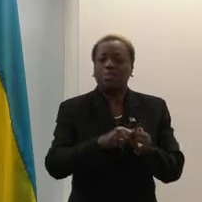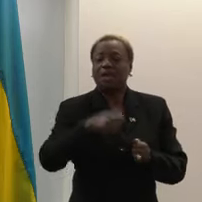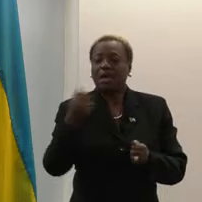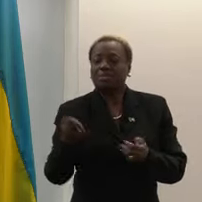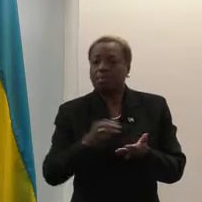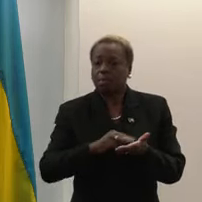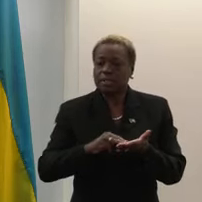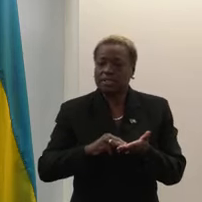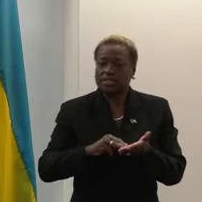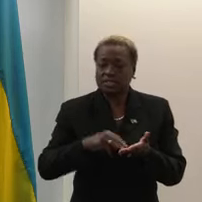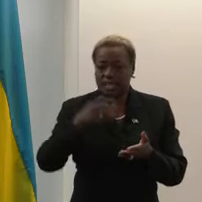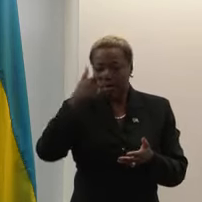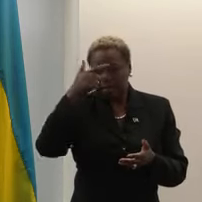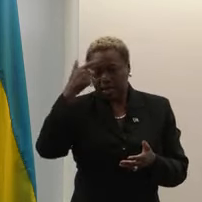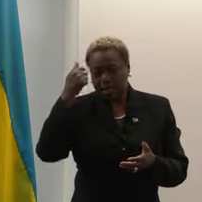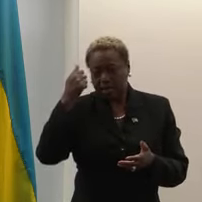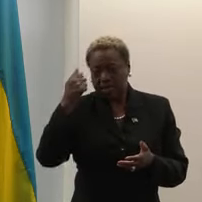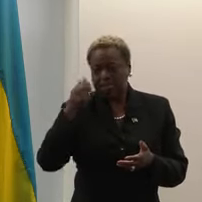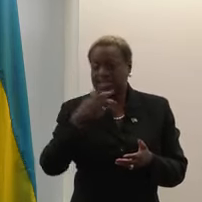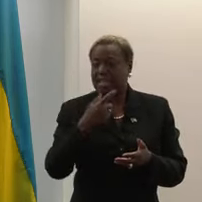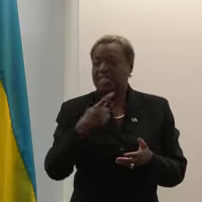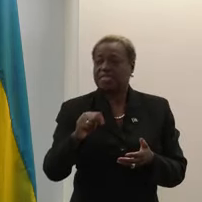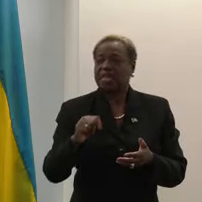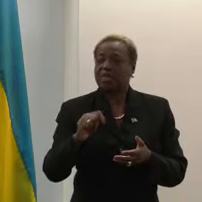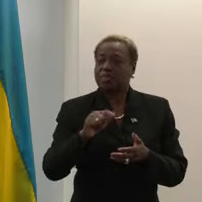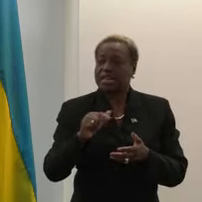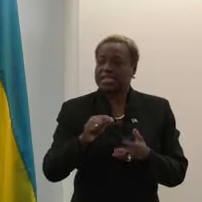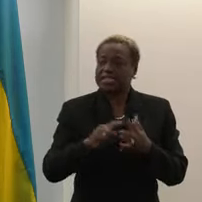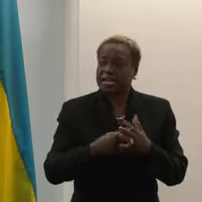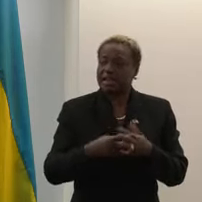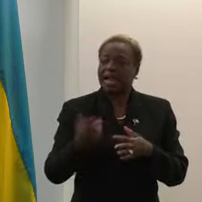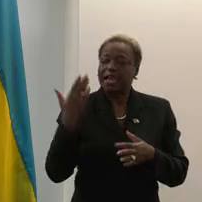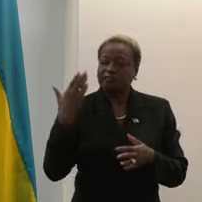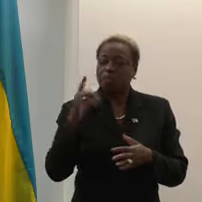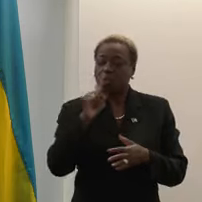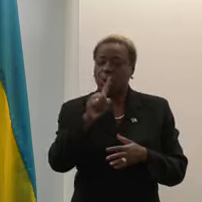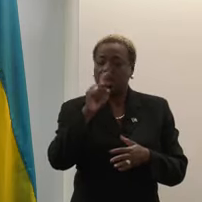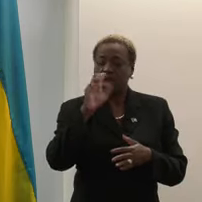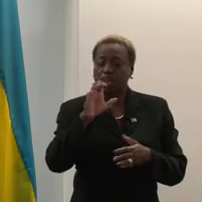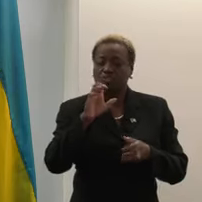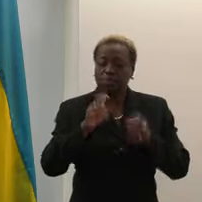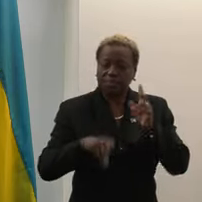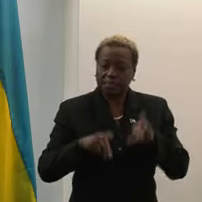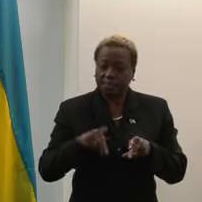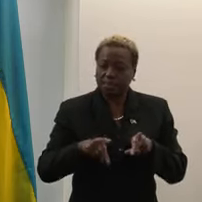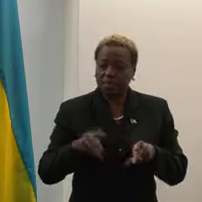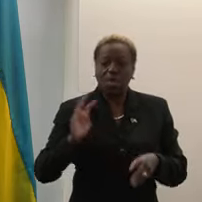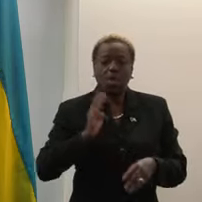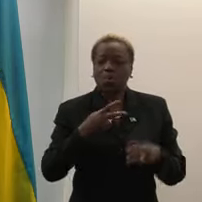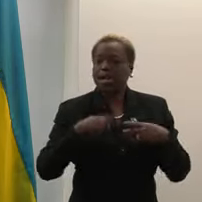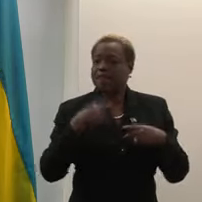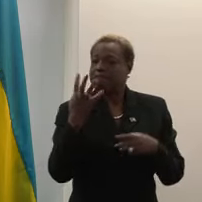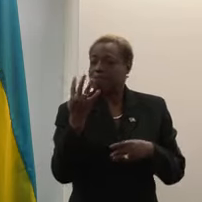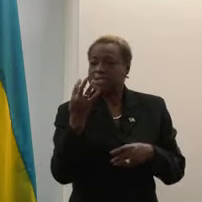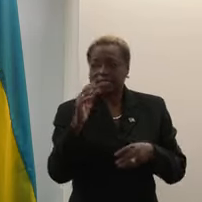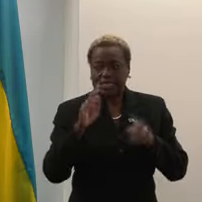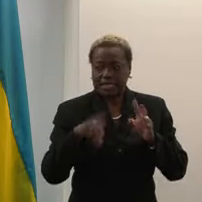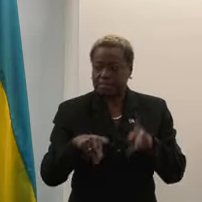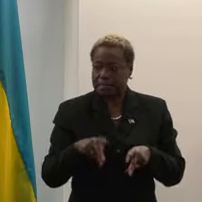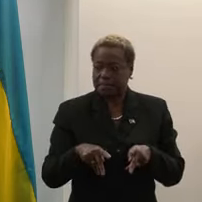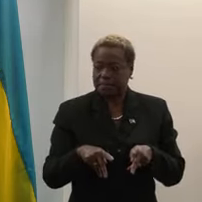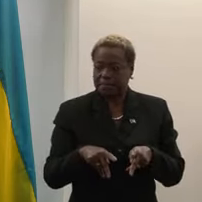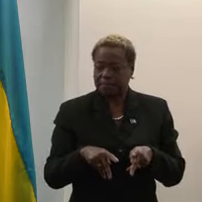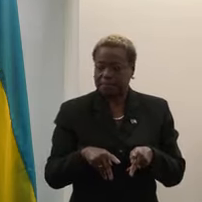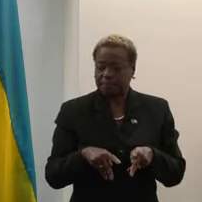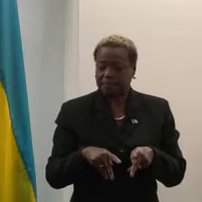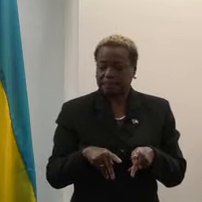because their gradient starts after they have 100 cases. We have 14 cases.